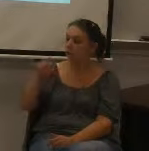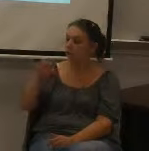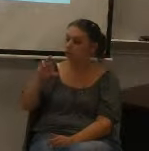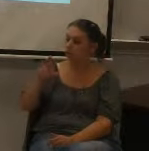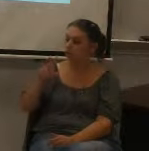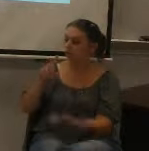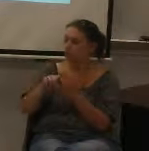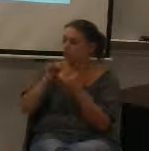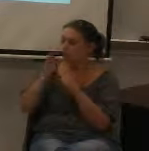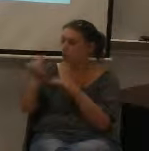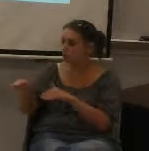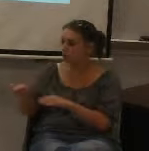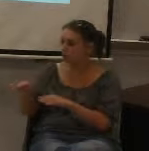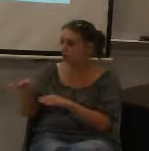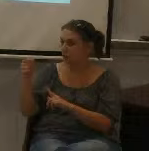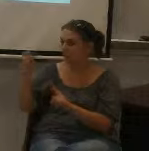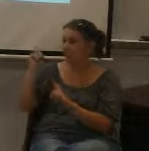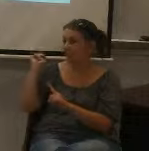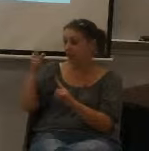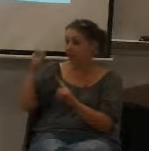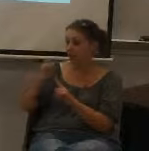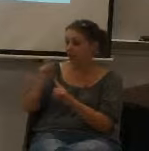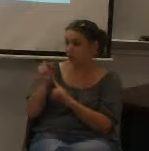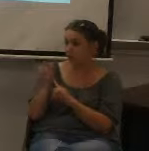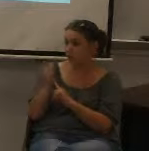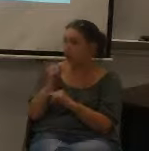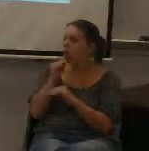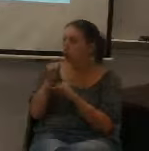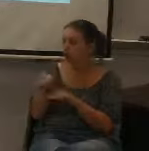In this particular case, the ocean.